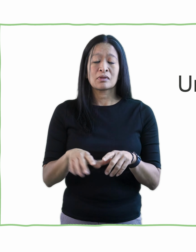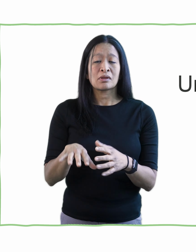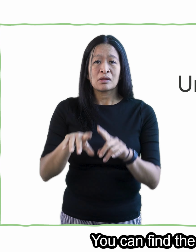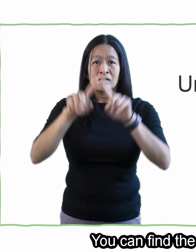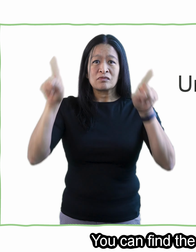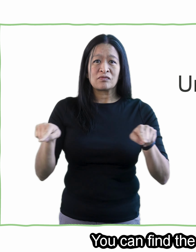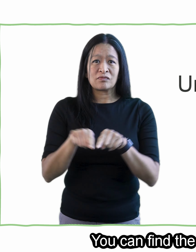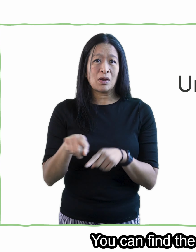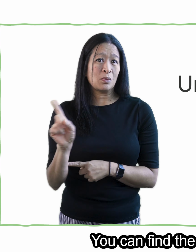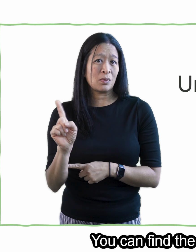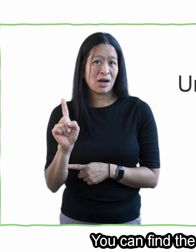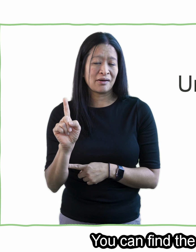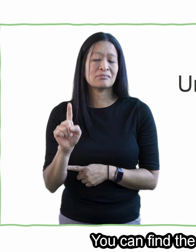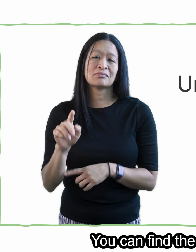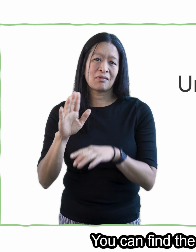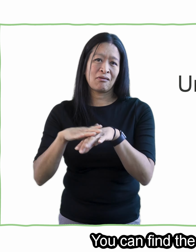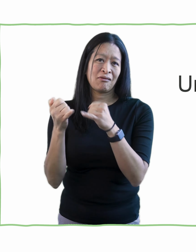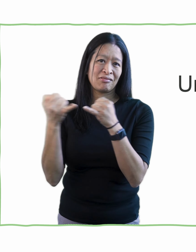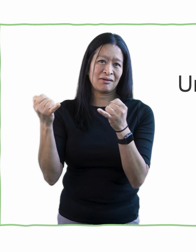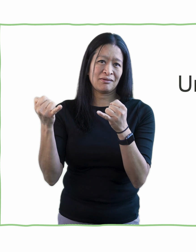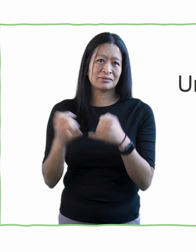You can find the forms online.